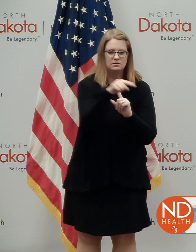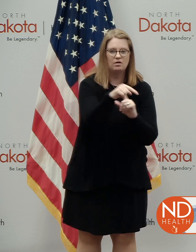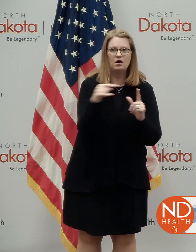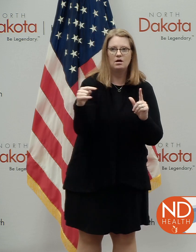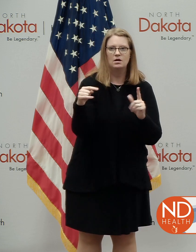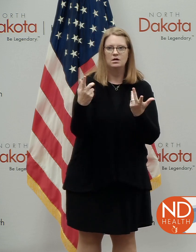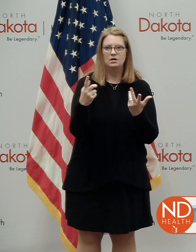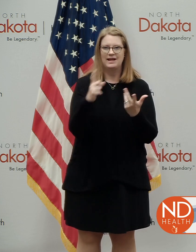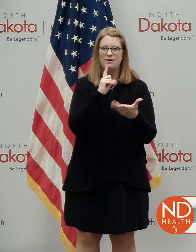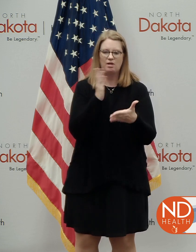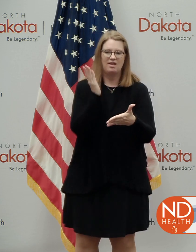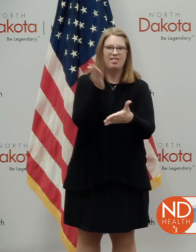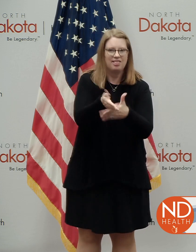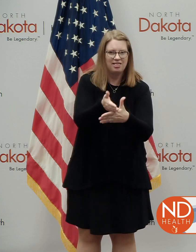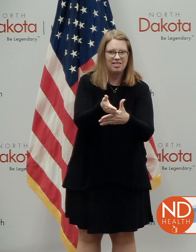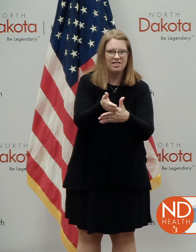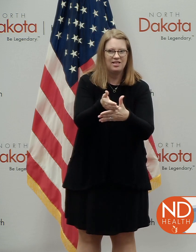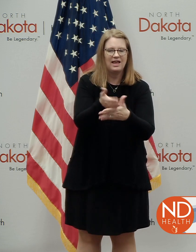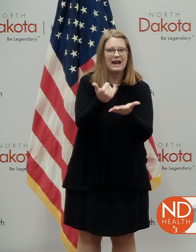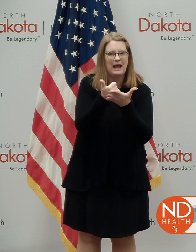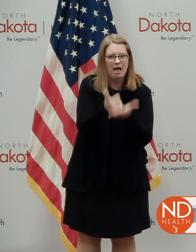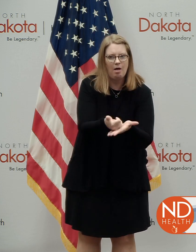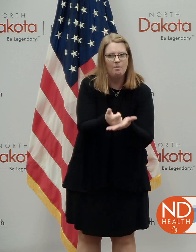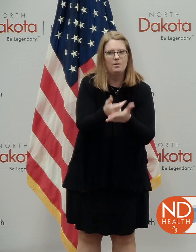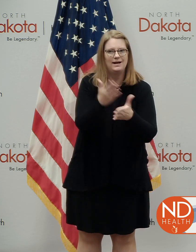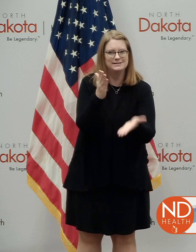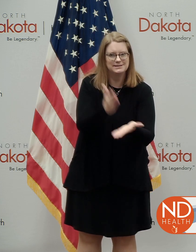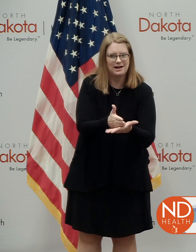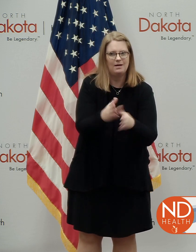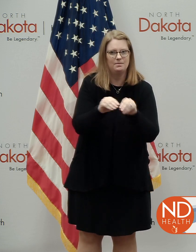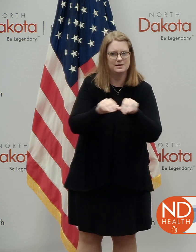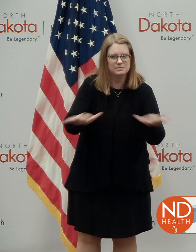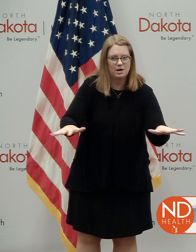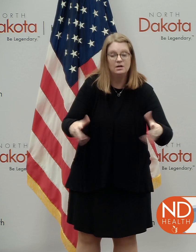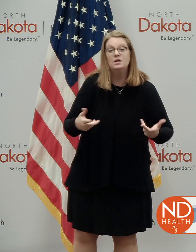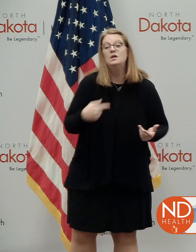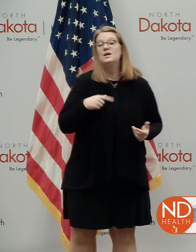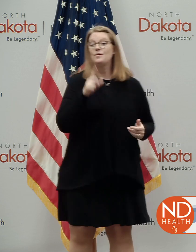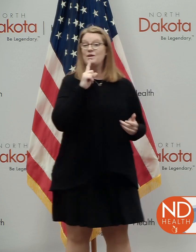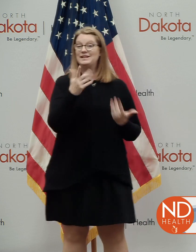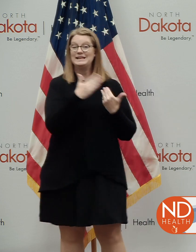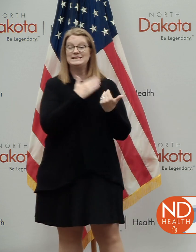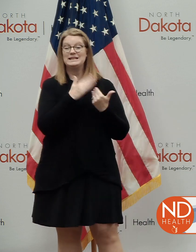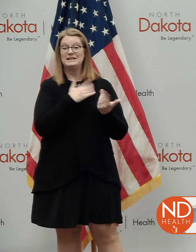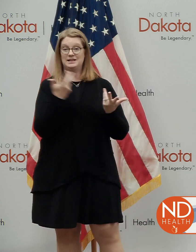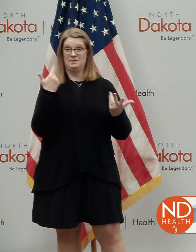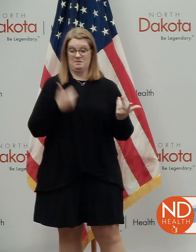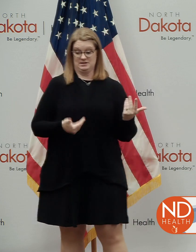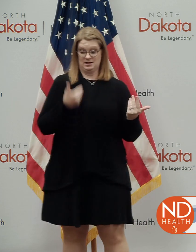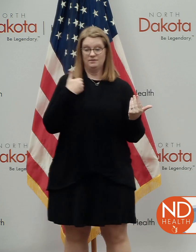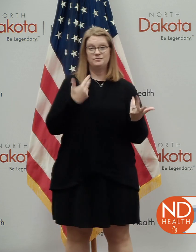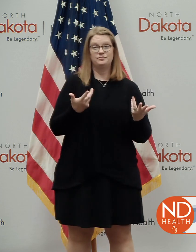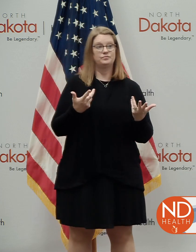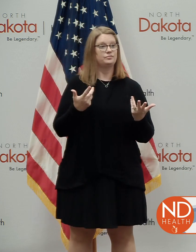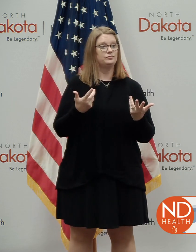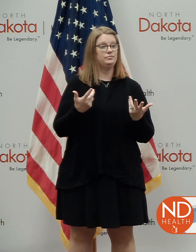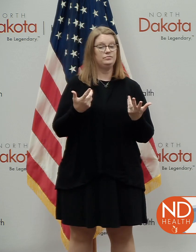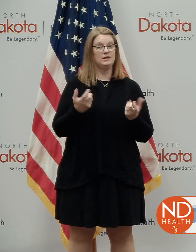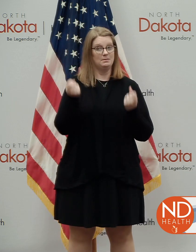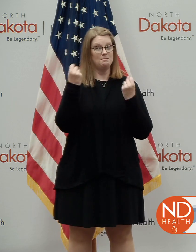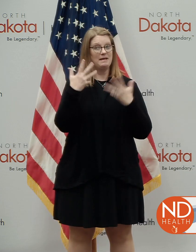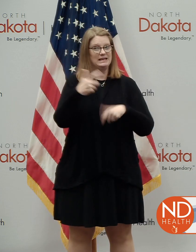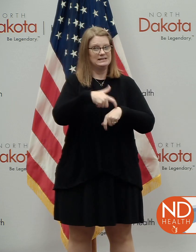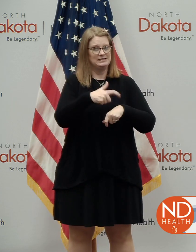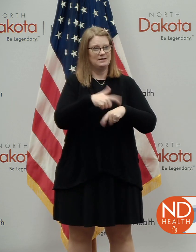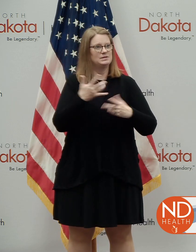and intervene appropriately. It's really easy, and I'll tell you, just myself personally, I've had many times